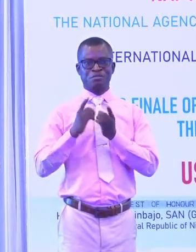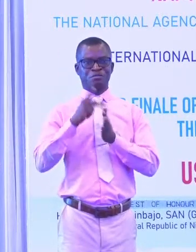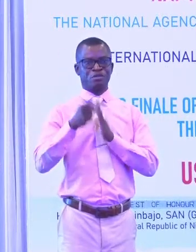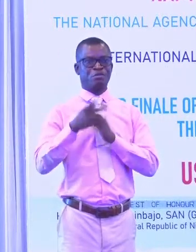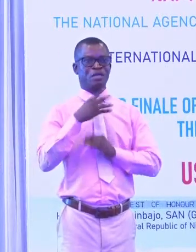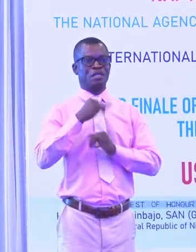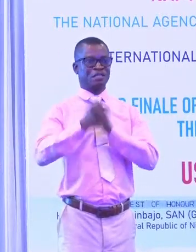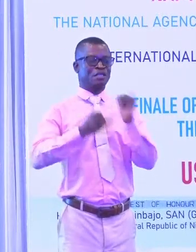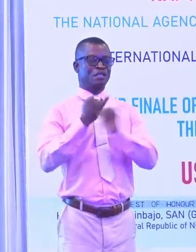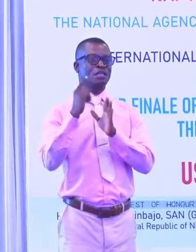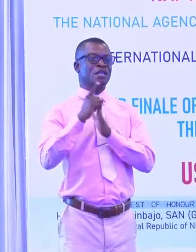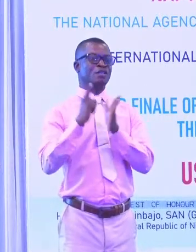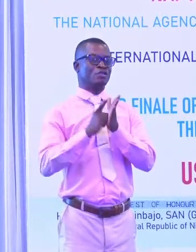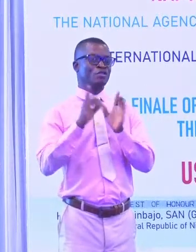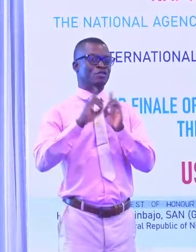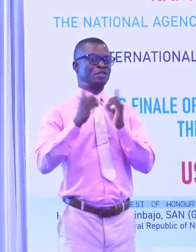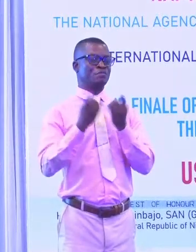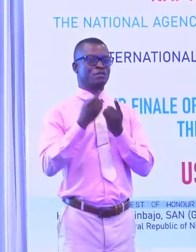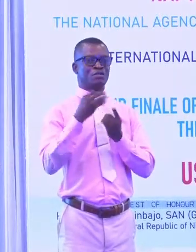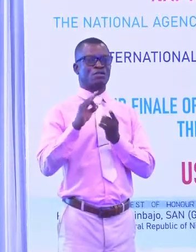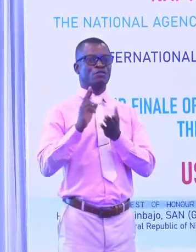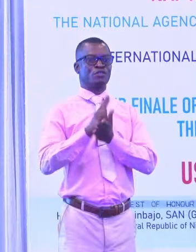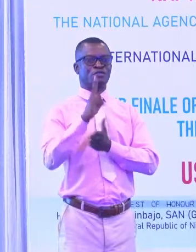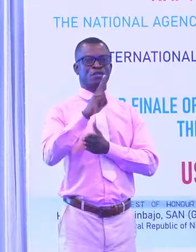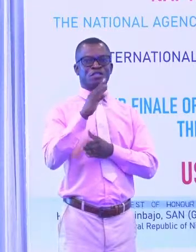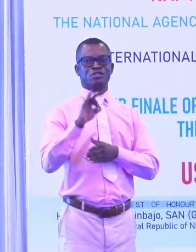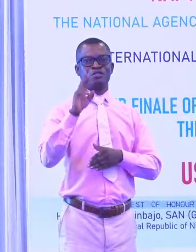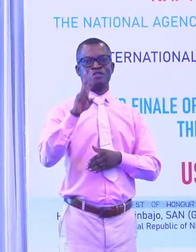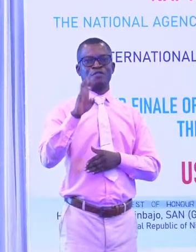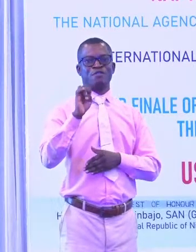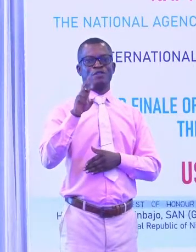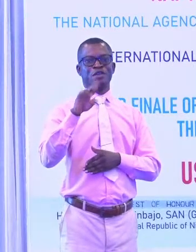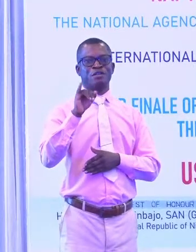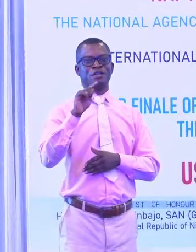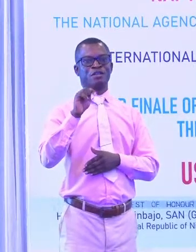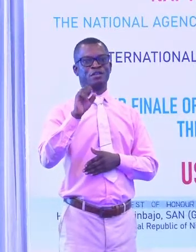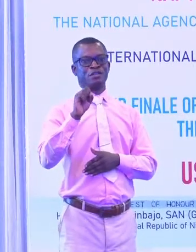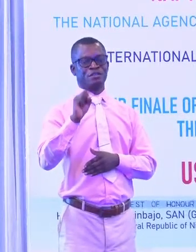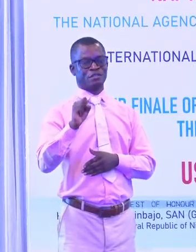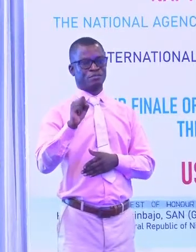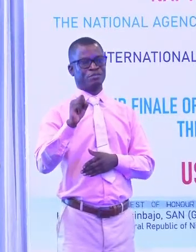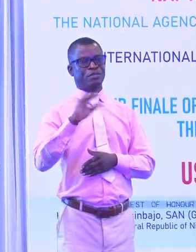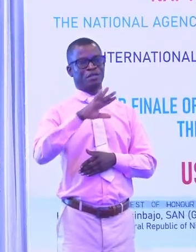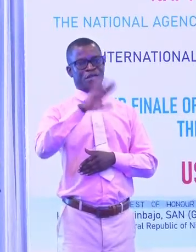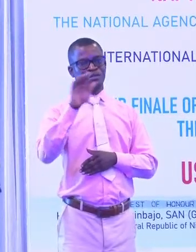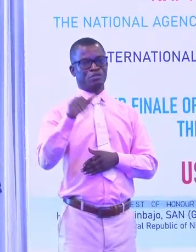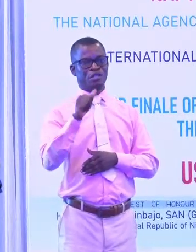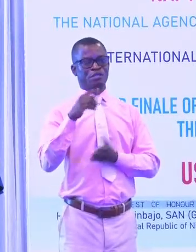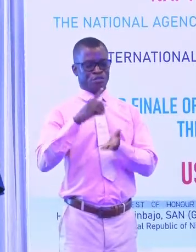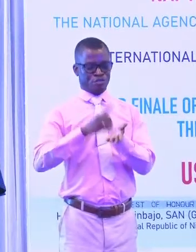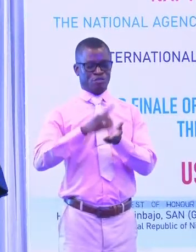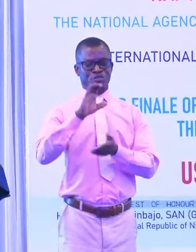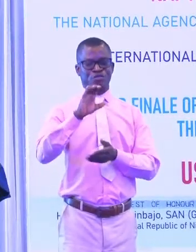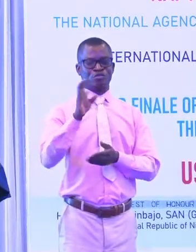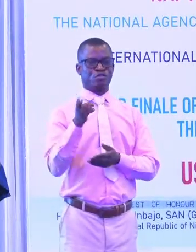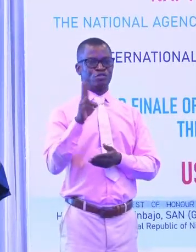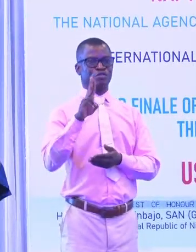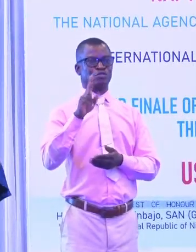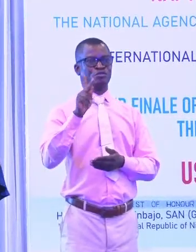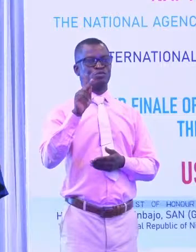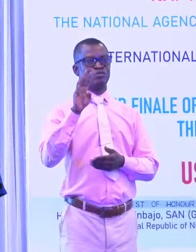Law Department of the University of Veritas, or Veritas University Abuja. He's Dr. Chukwudi